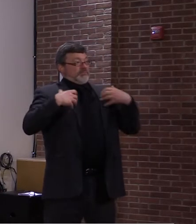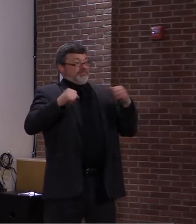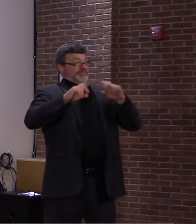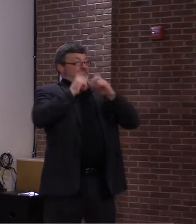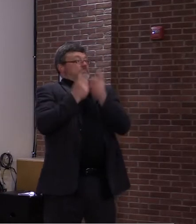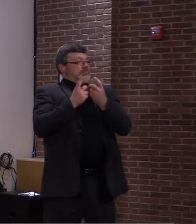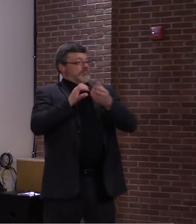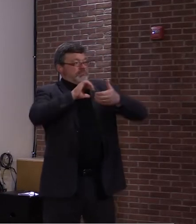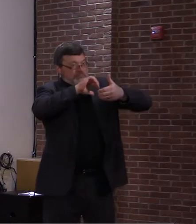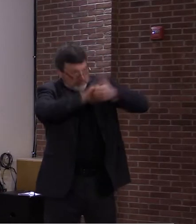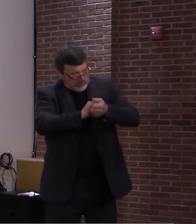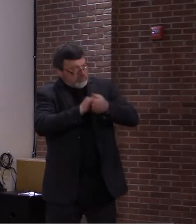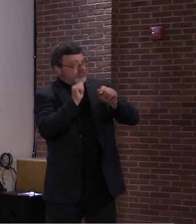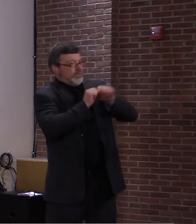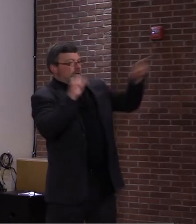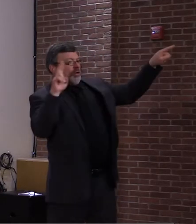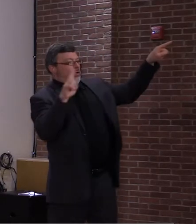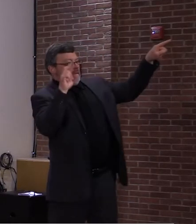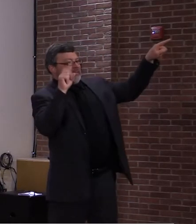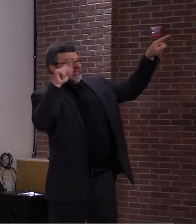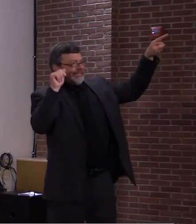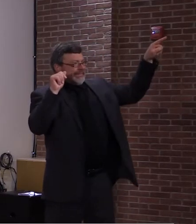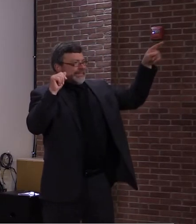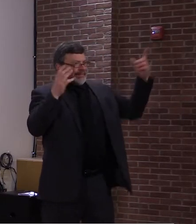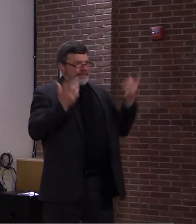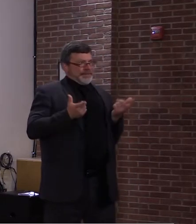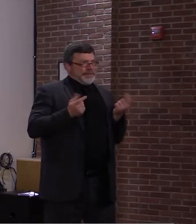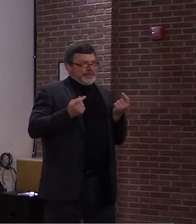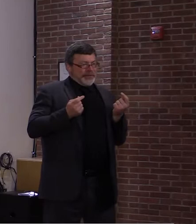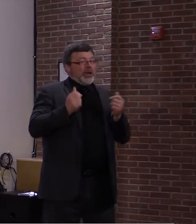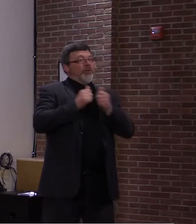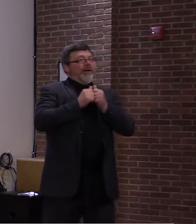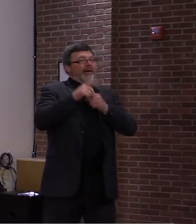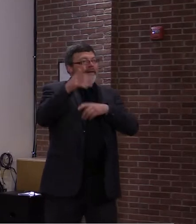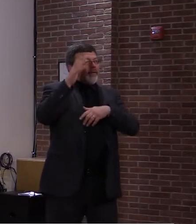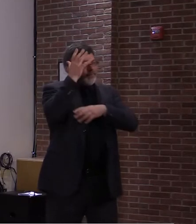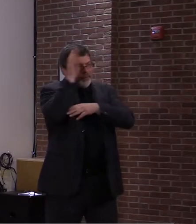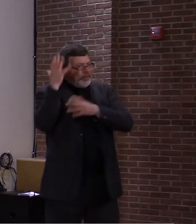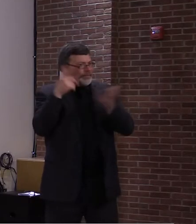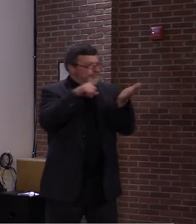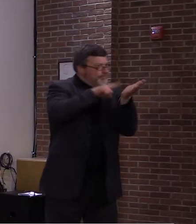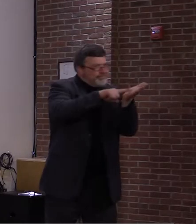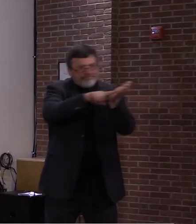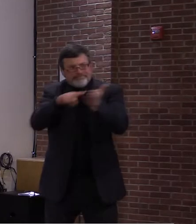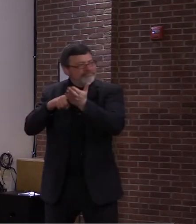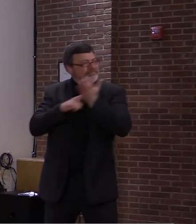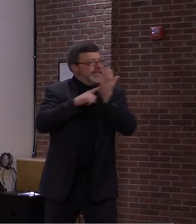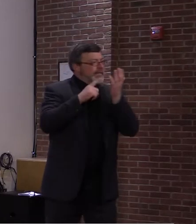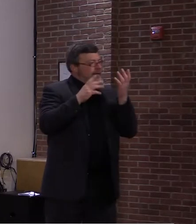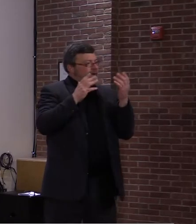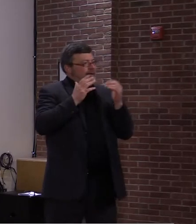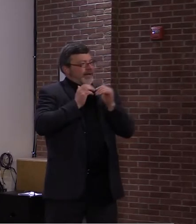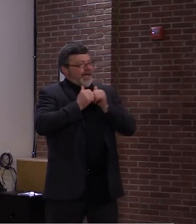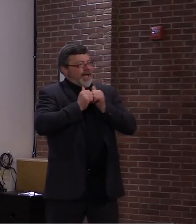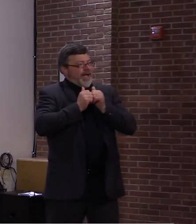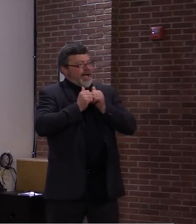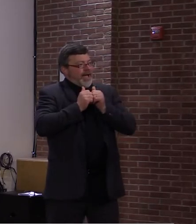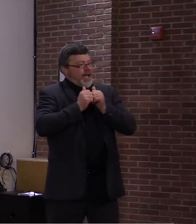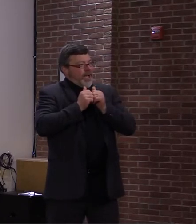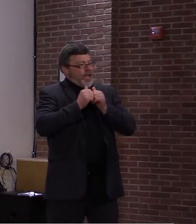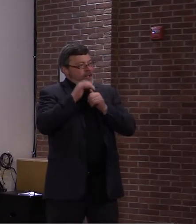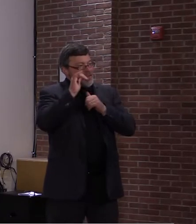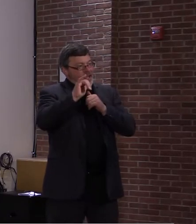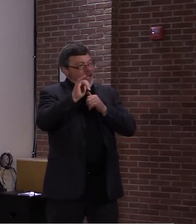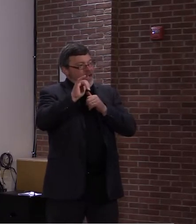the Department of Fish and Wildlife to monitor and investigate reports of what is commonly called